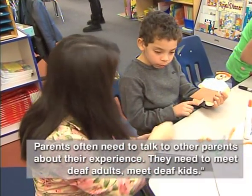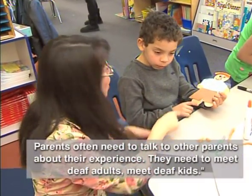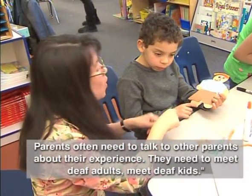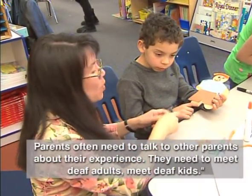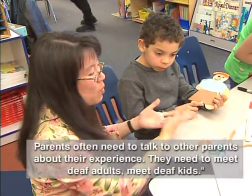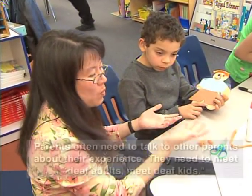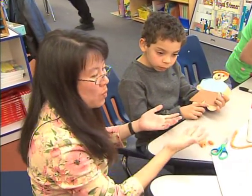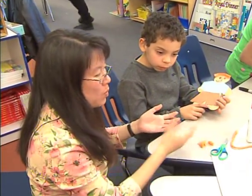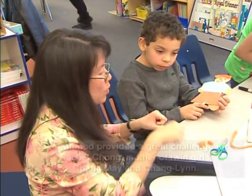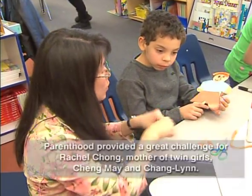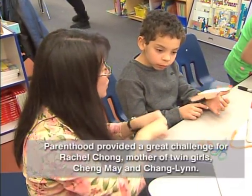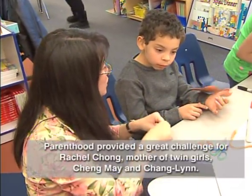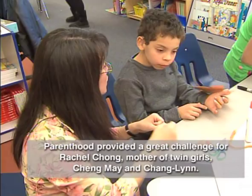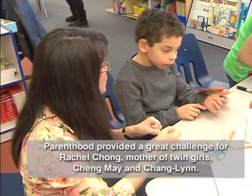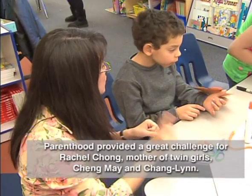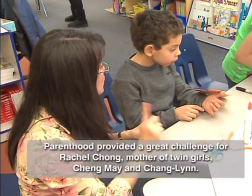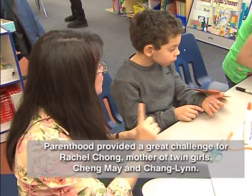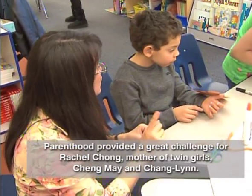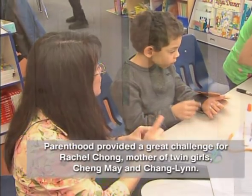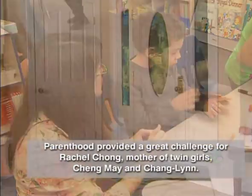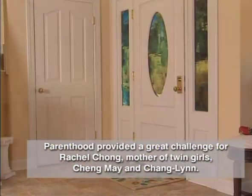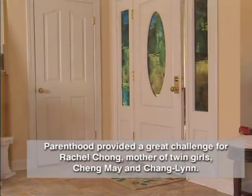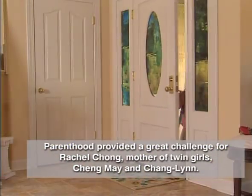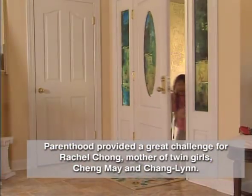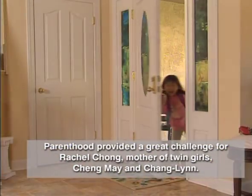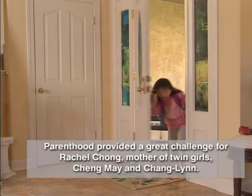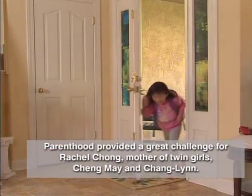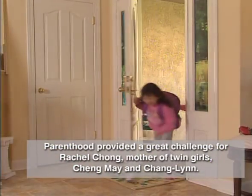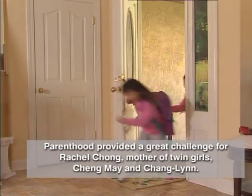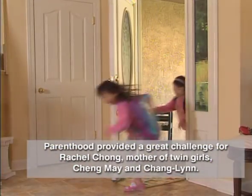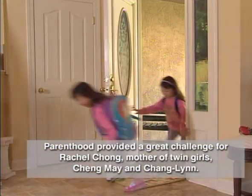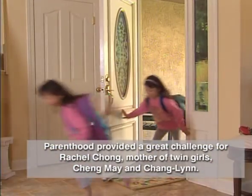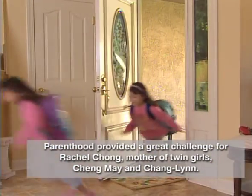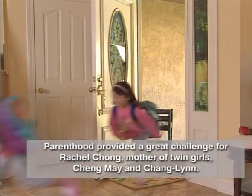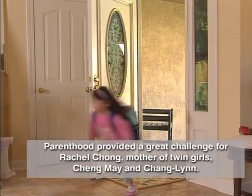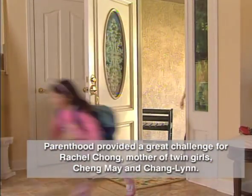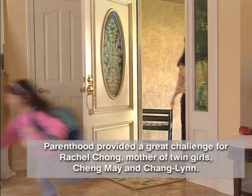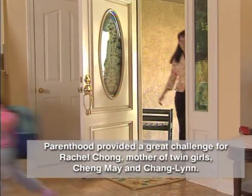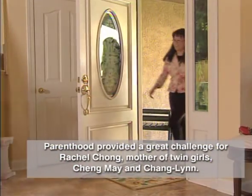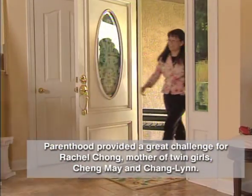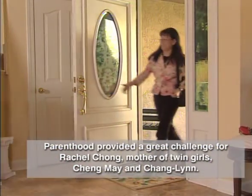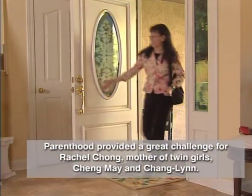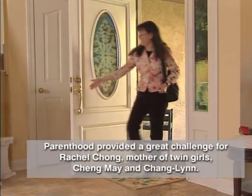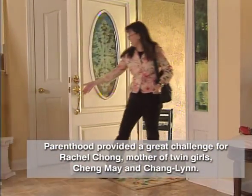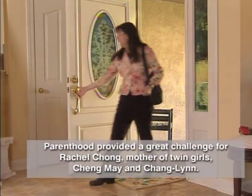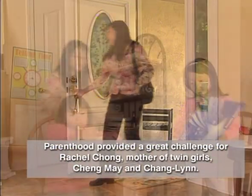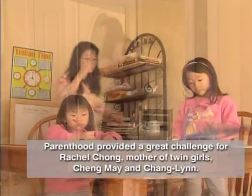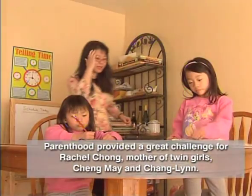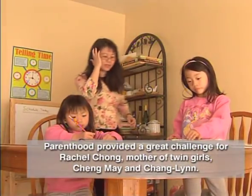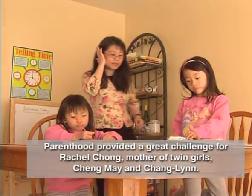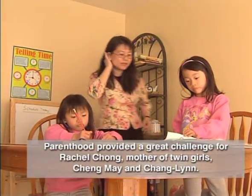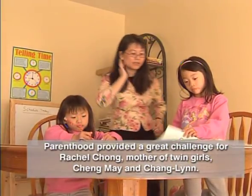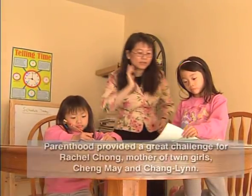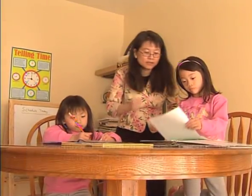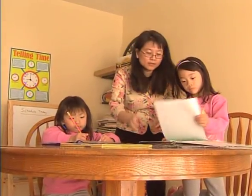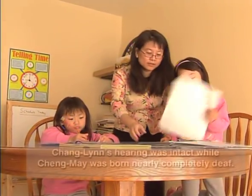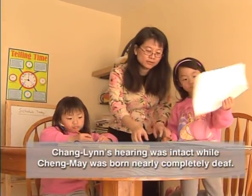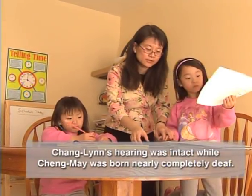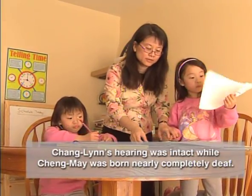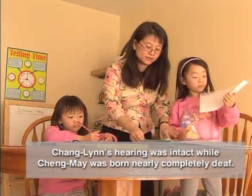deaf kids. Parenthood provided a great challenge for Rachel Chong, mother of twin girls, Cheng Mei and Chang Lin. Cheng Lin's